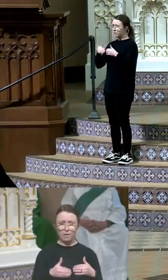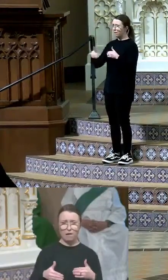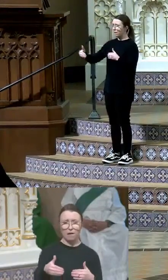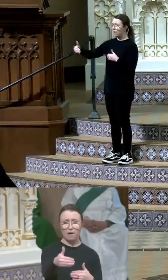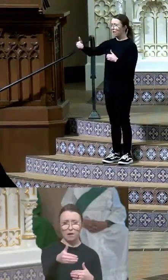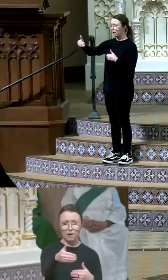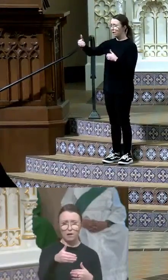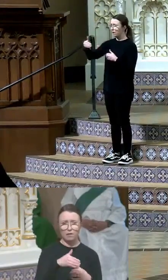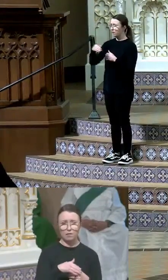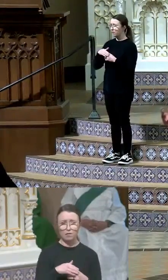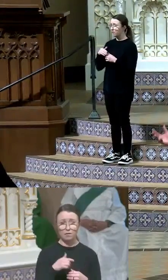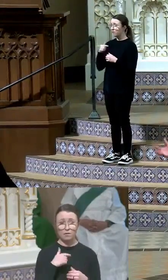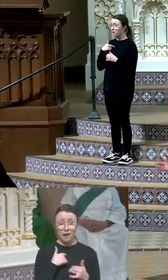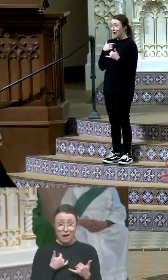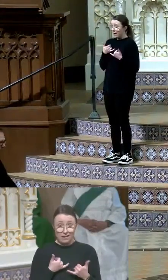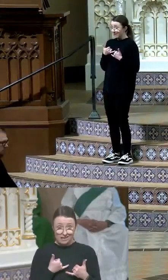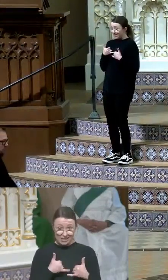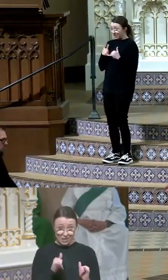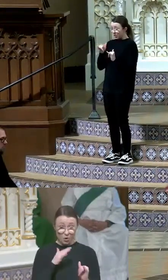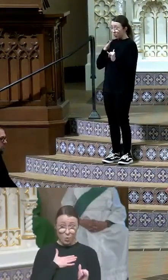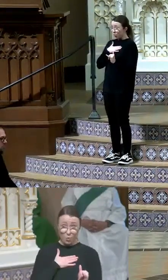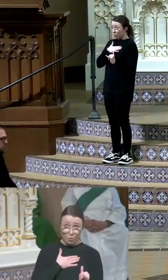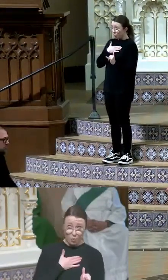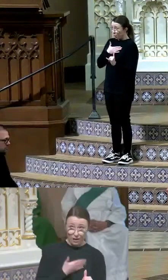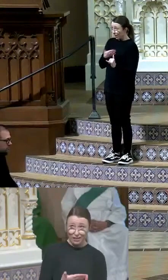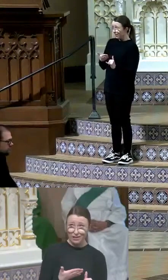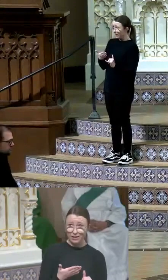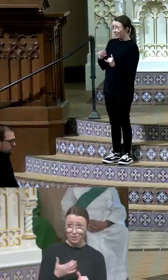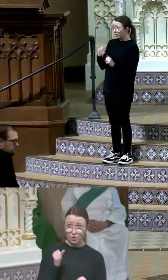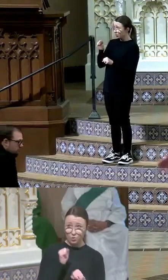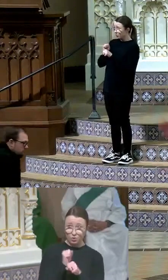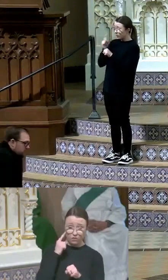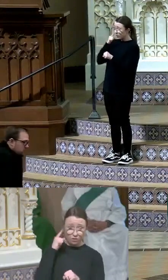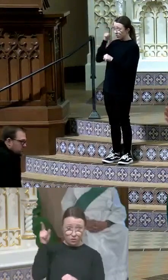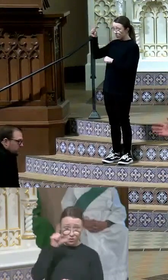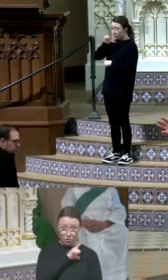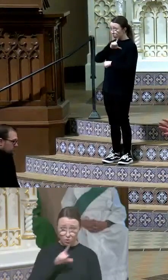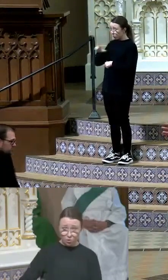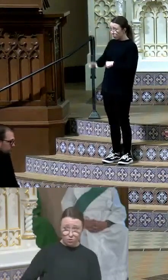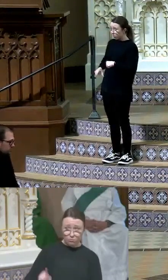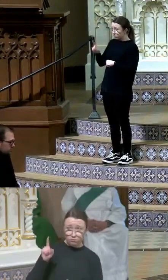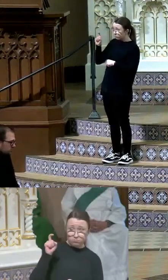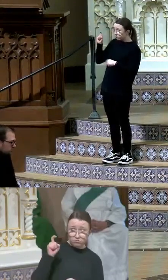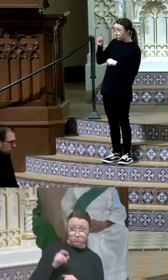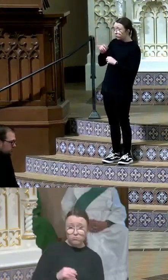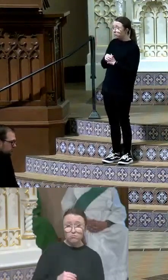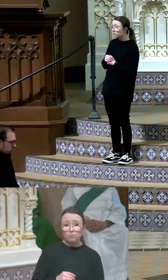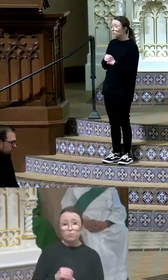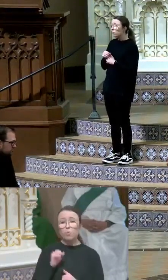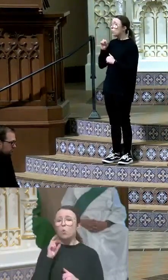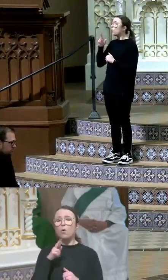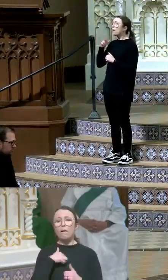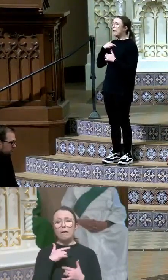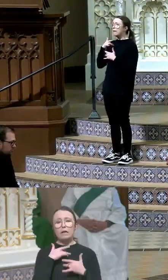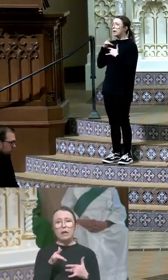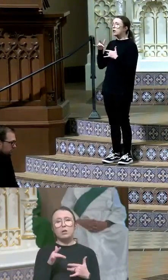still offering our yes to the Lord rather than lying there and giving